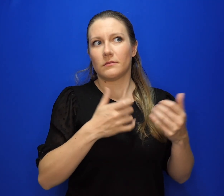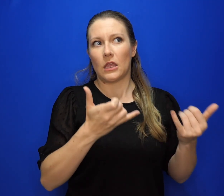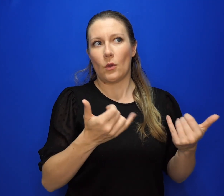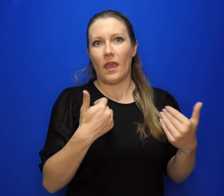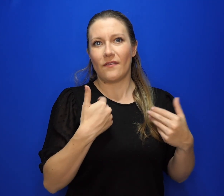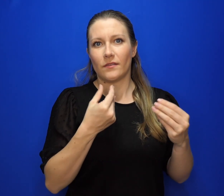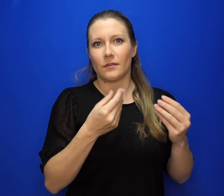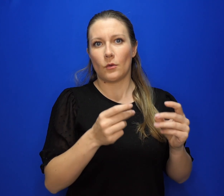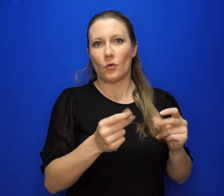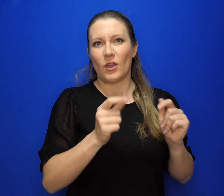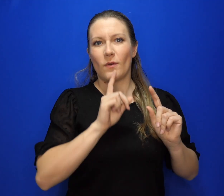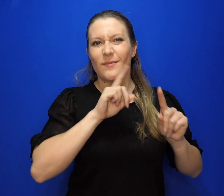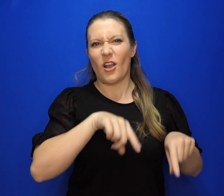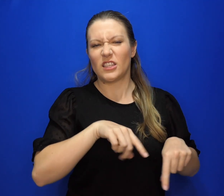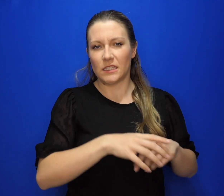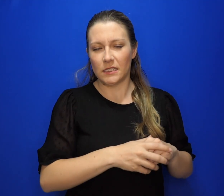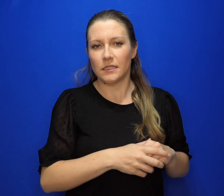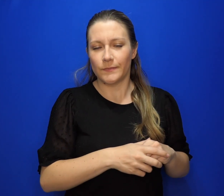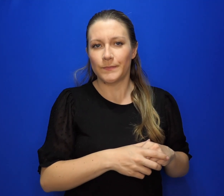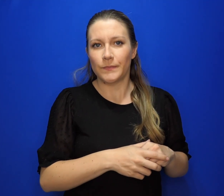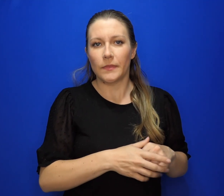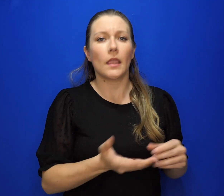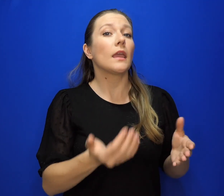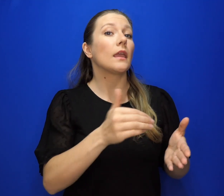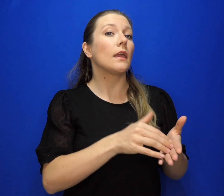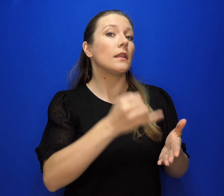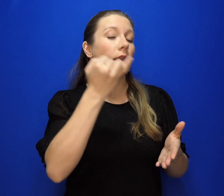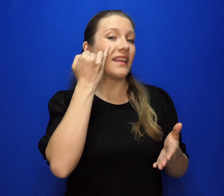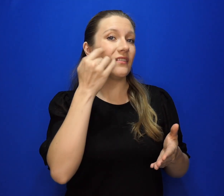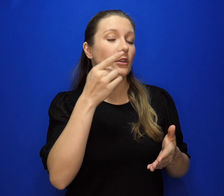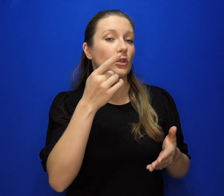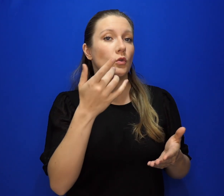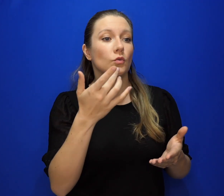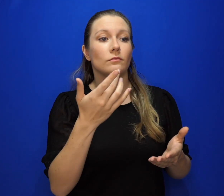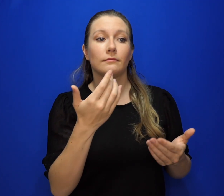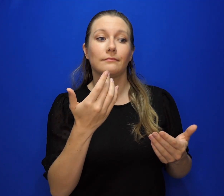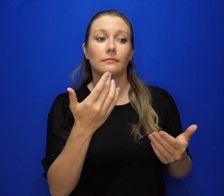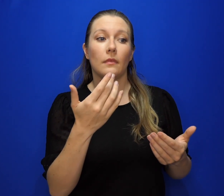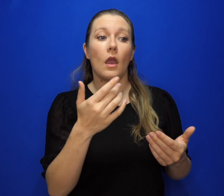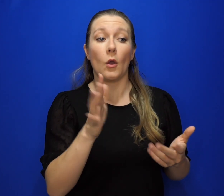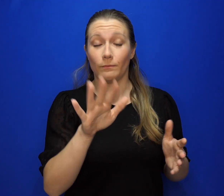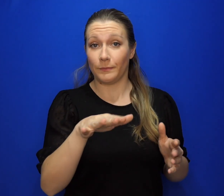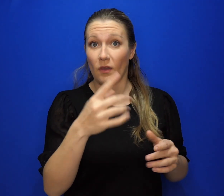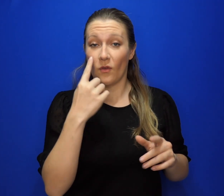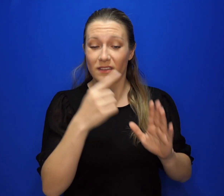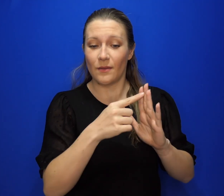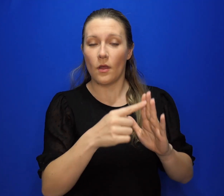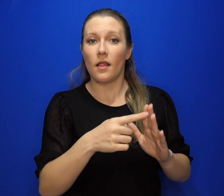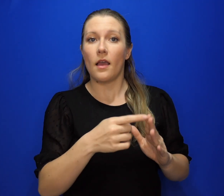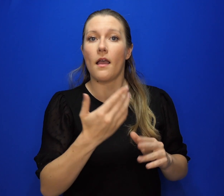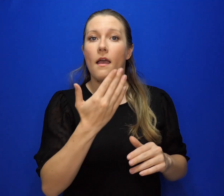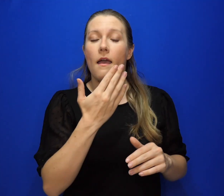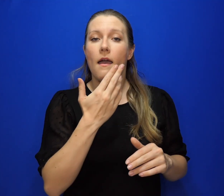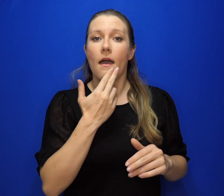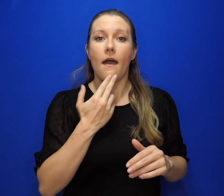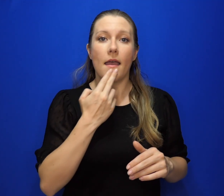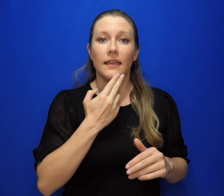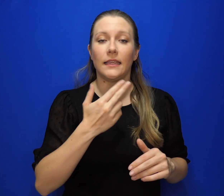response. Again, if you were dropping honey in warm water is lovely. 5 grams per teaspoon, it works